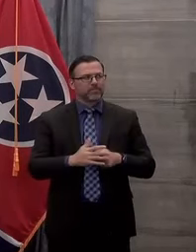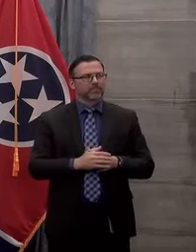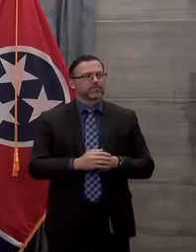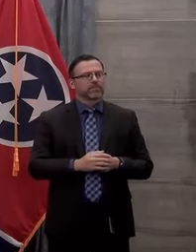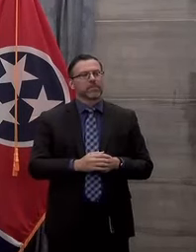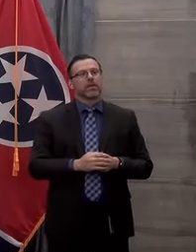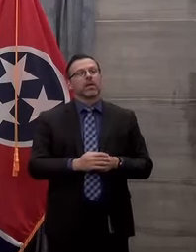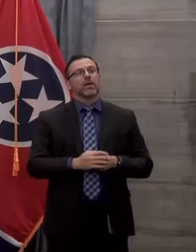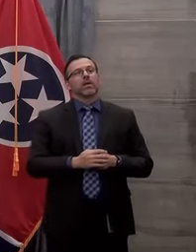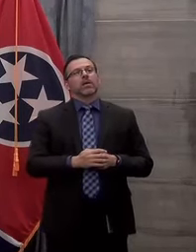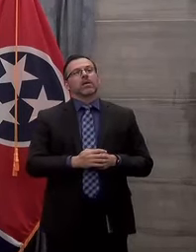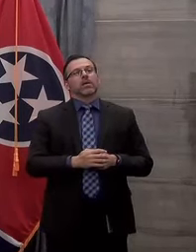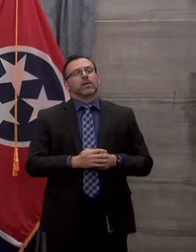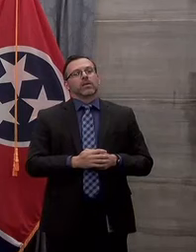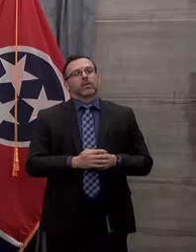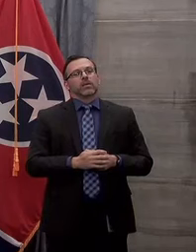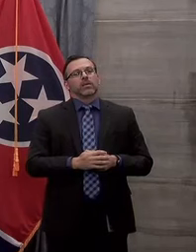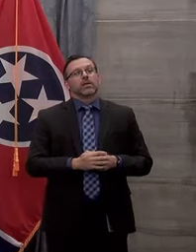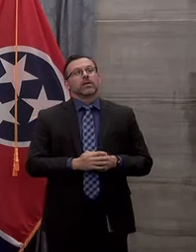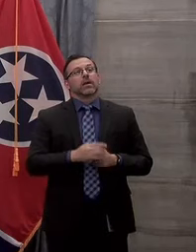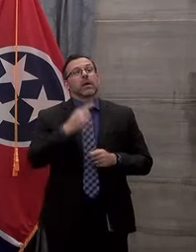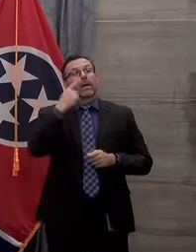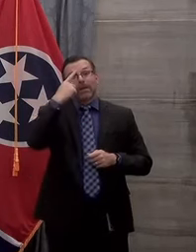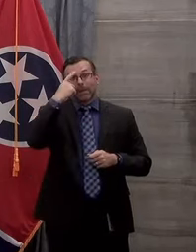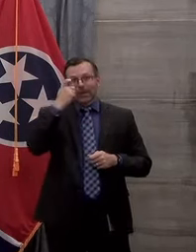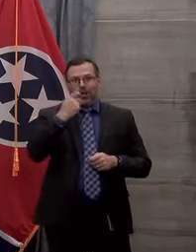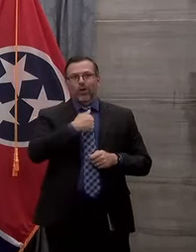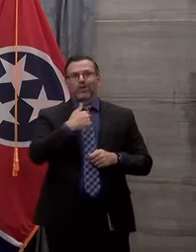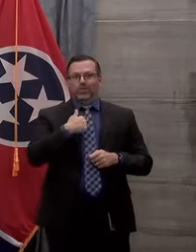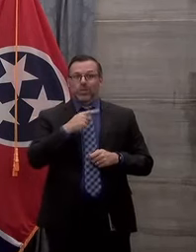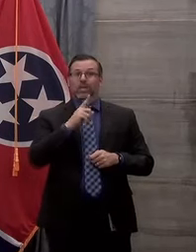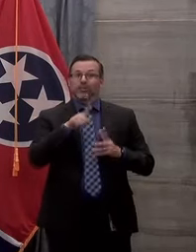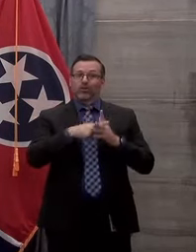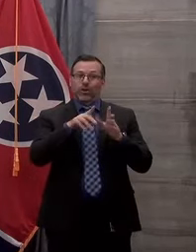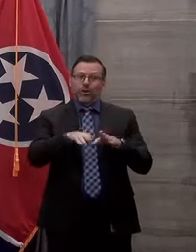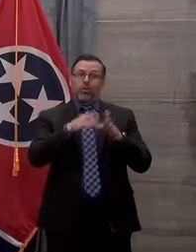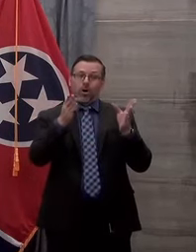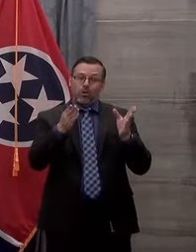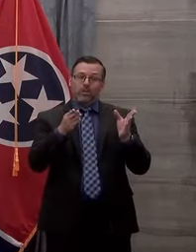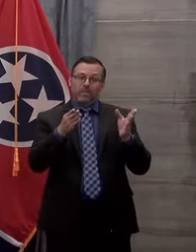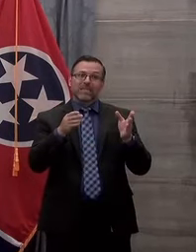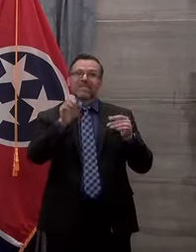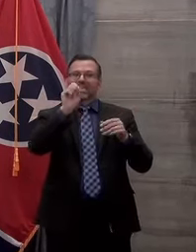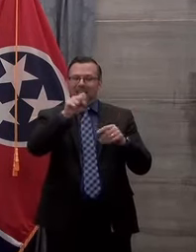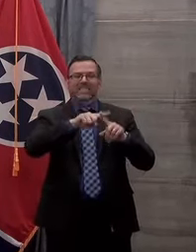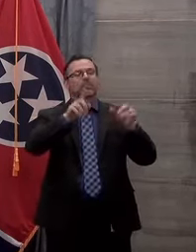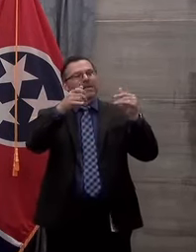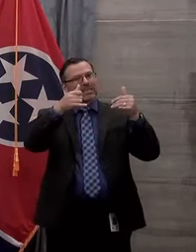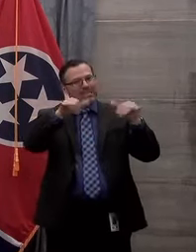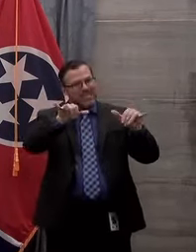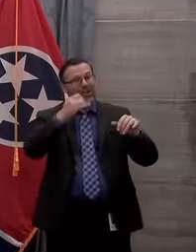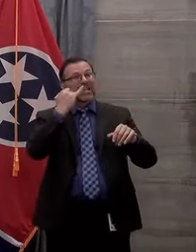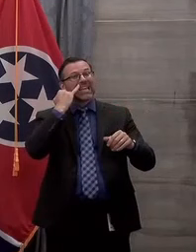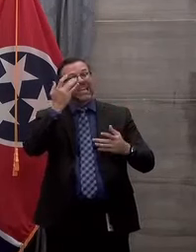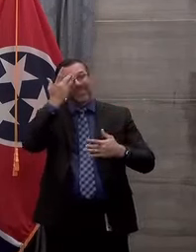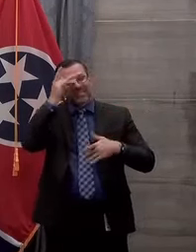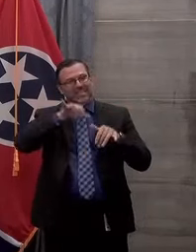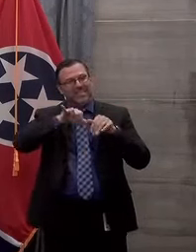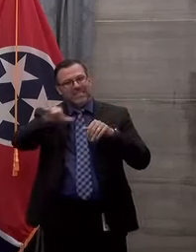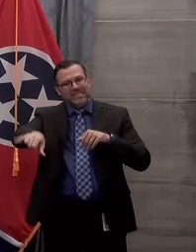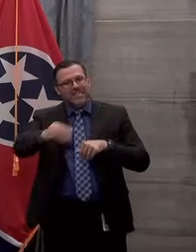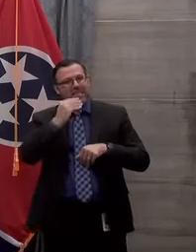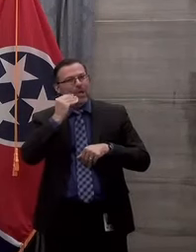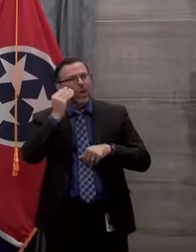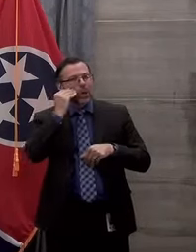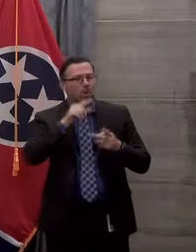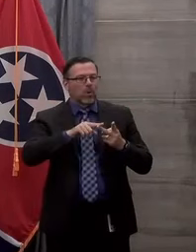because we're moving forward, don't forget the basic tenets. Distance yourself, stay at home if you're sick, wash your hands,